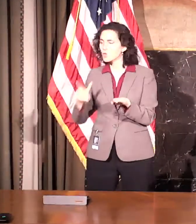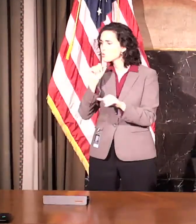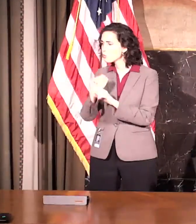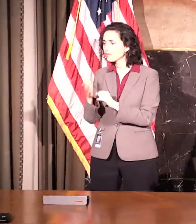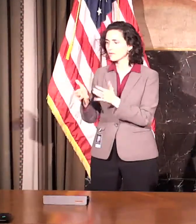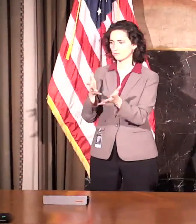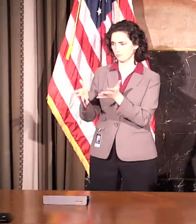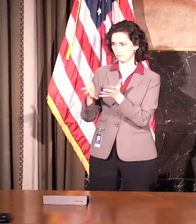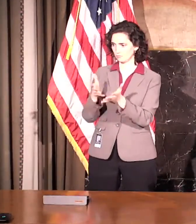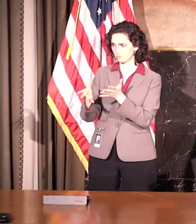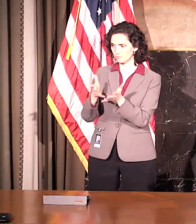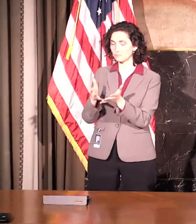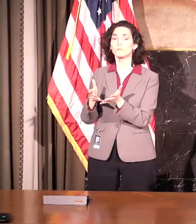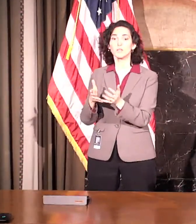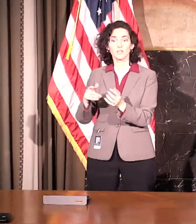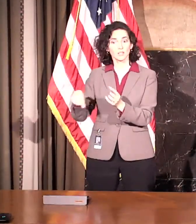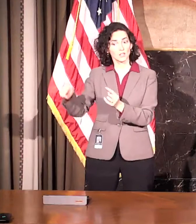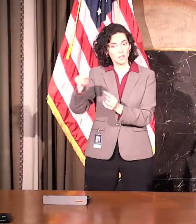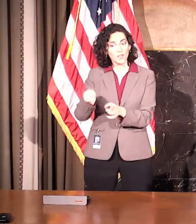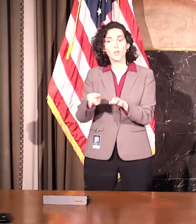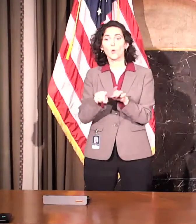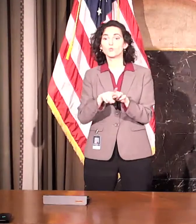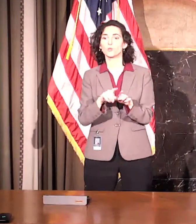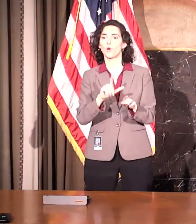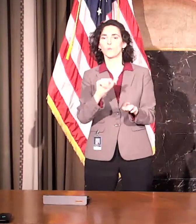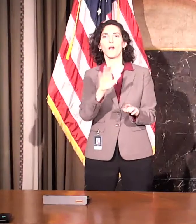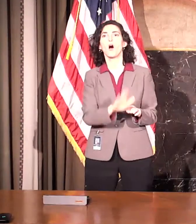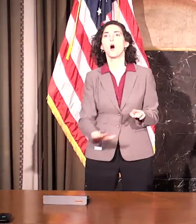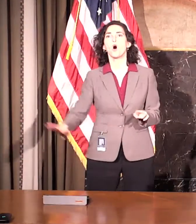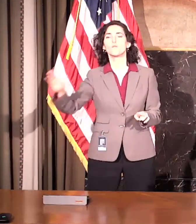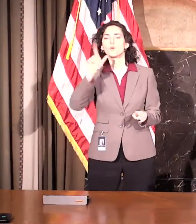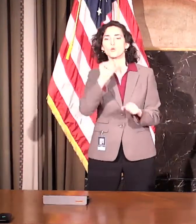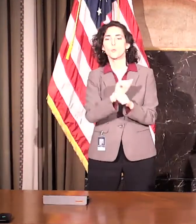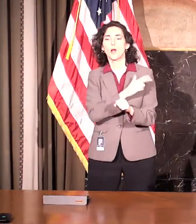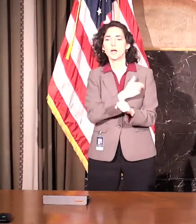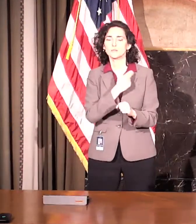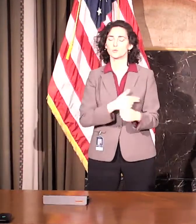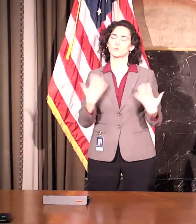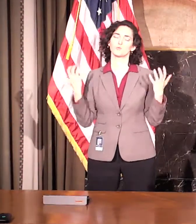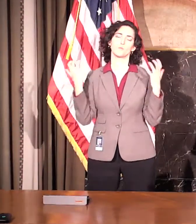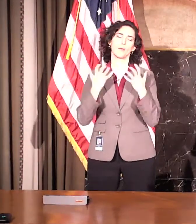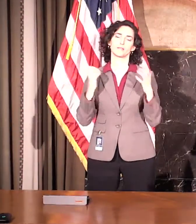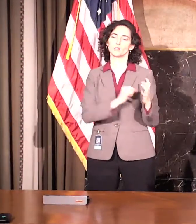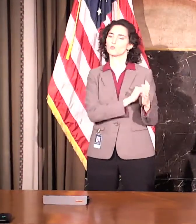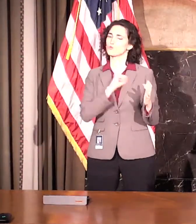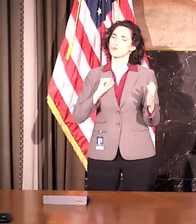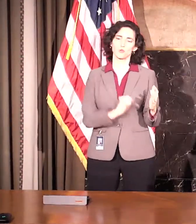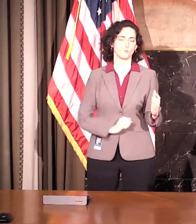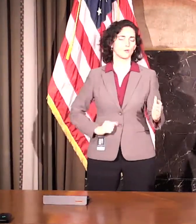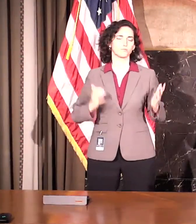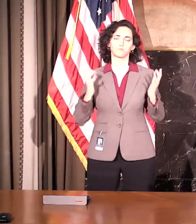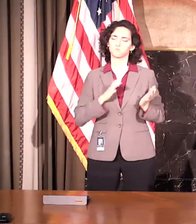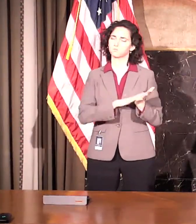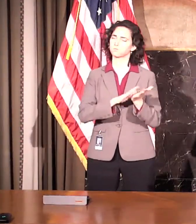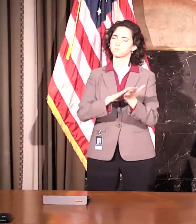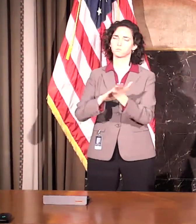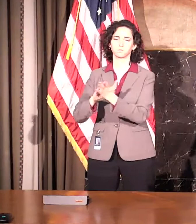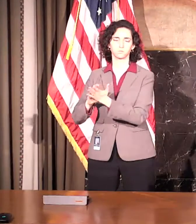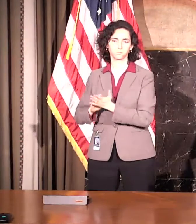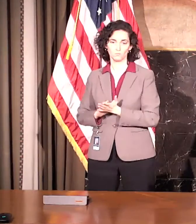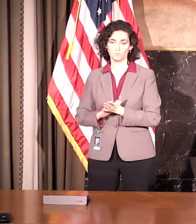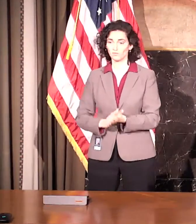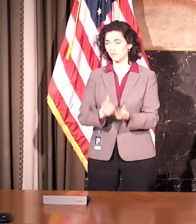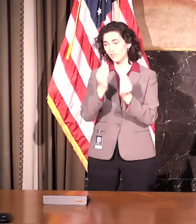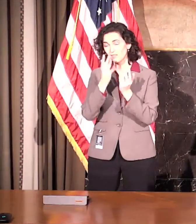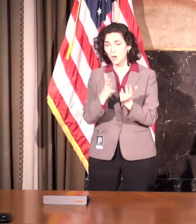across the state of Louisiana have been true heroes throughout this entire pandemic. And I can tell you they're